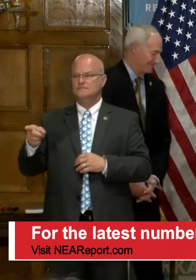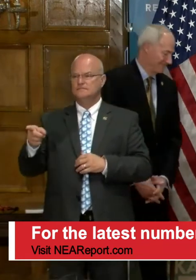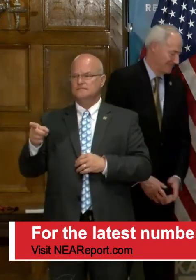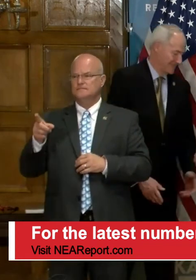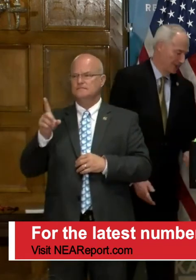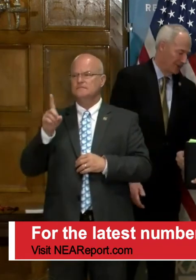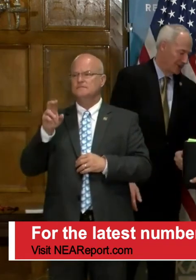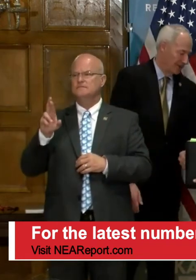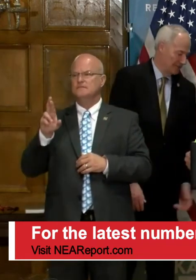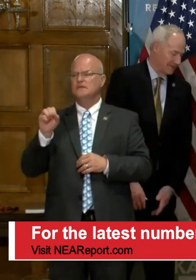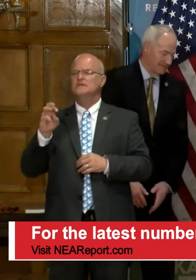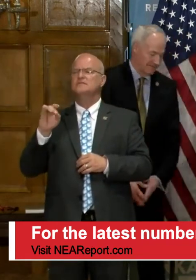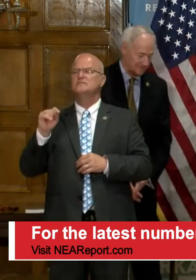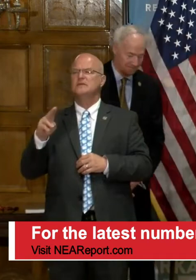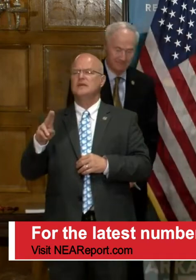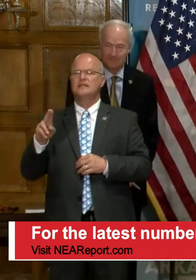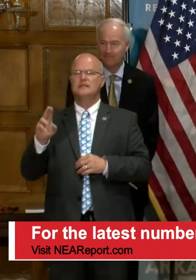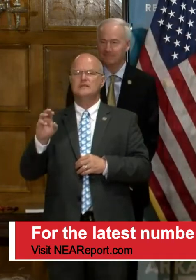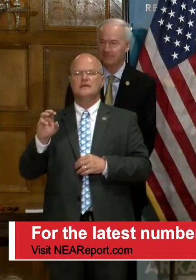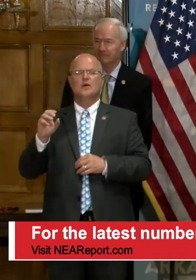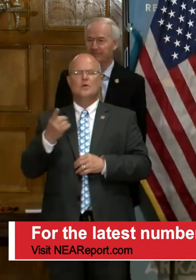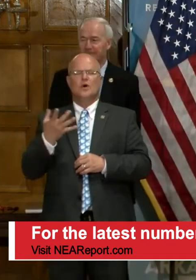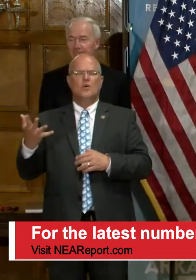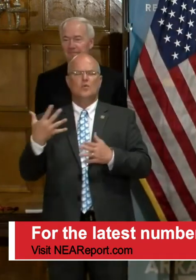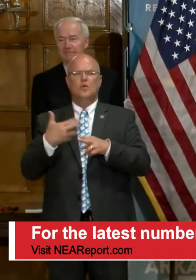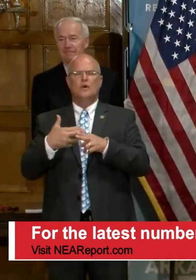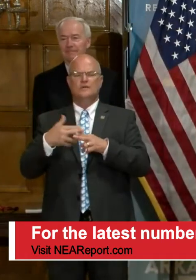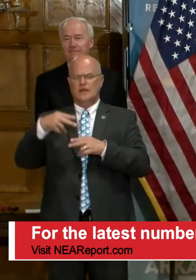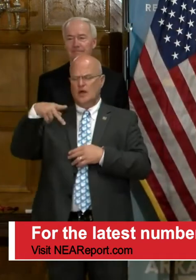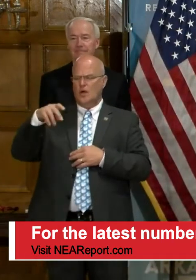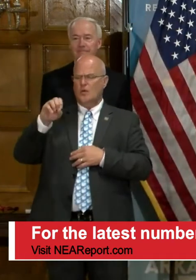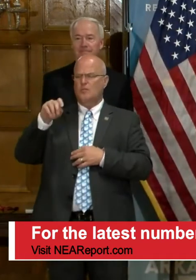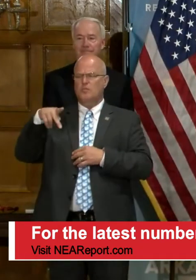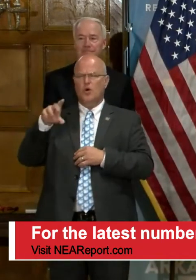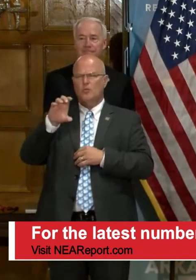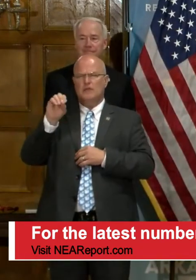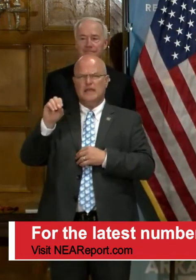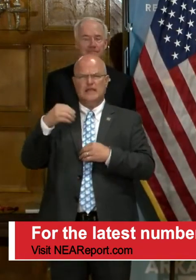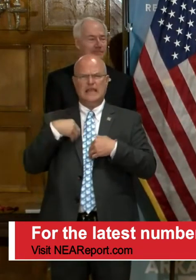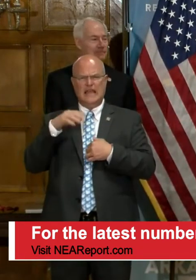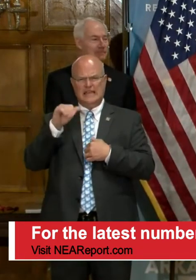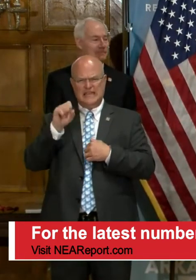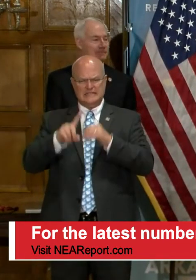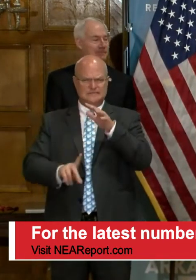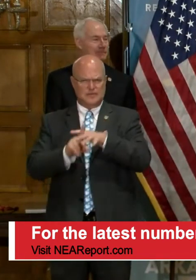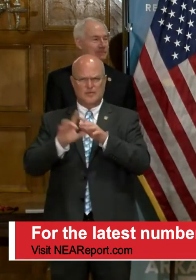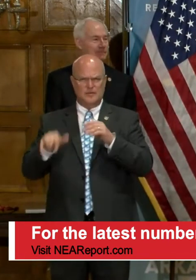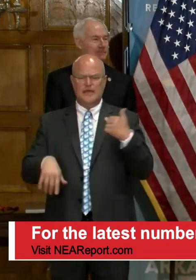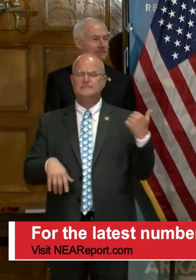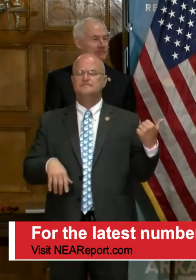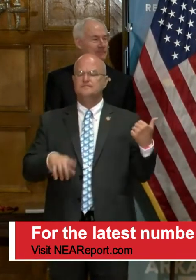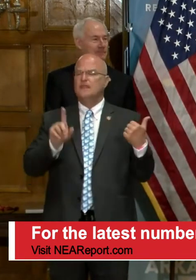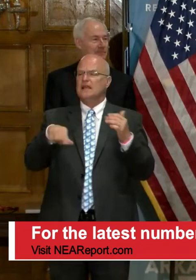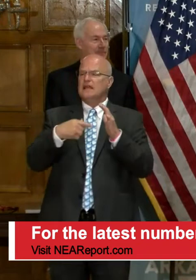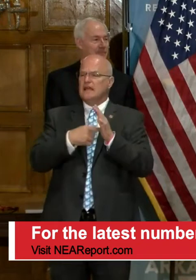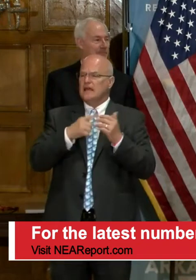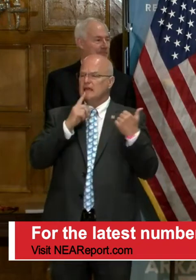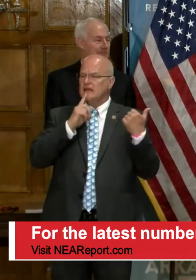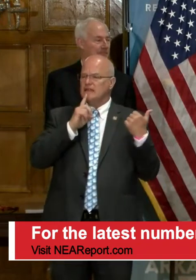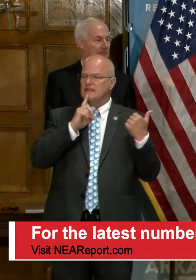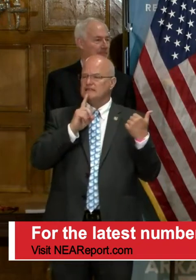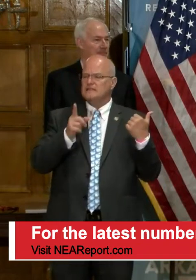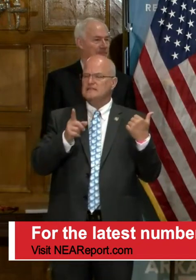Nate, a couple things. What was the Polk County facility that had some cases pop up in it? This is